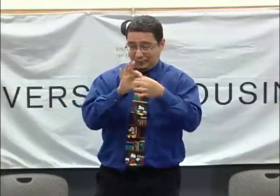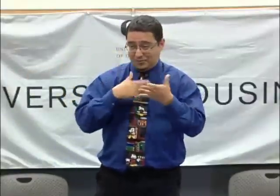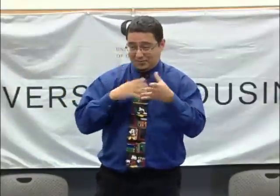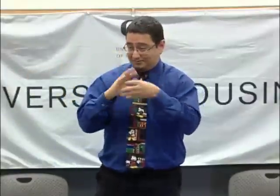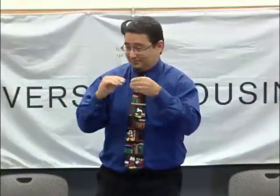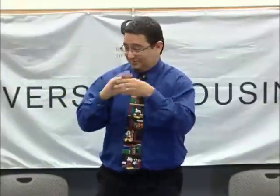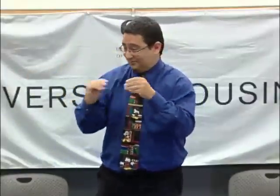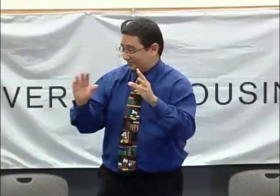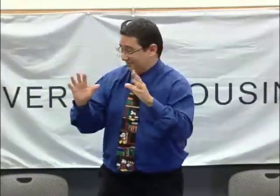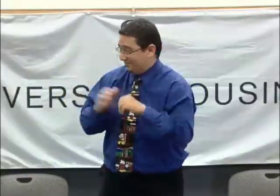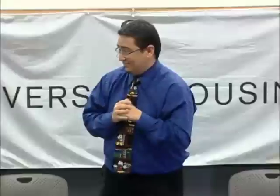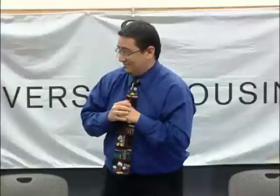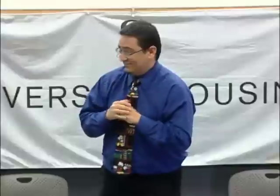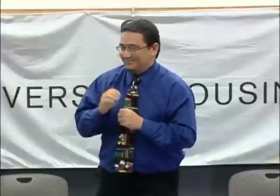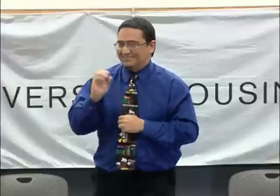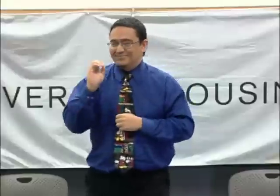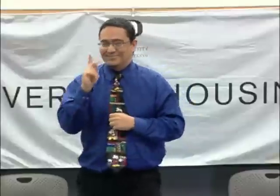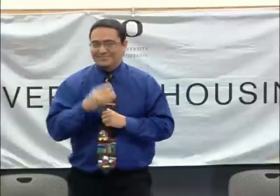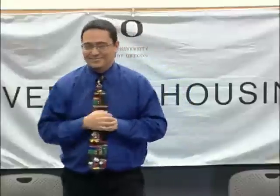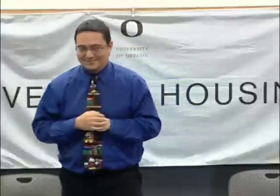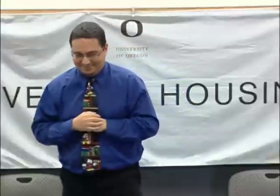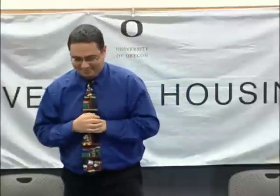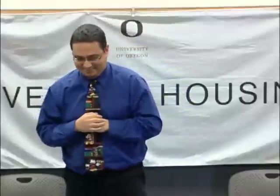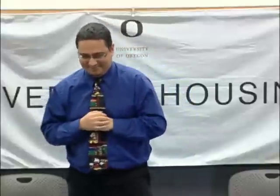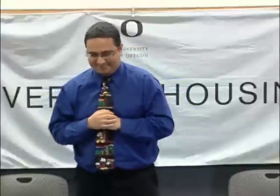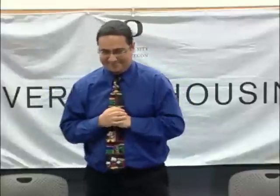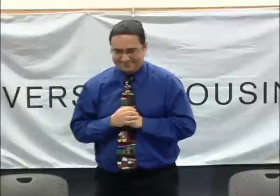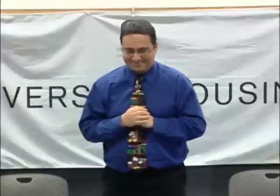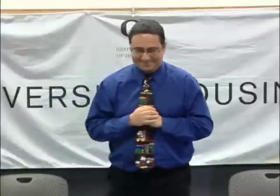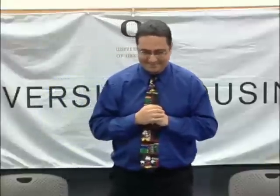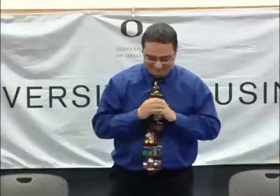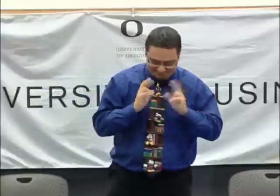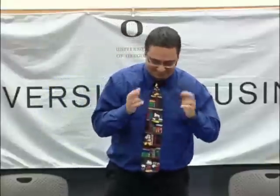Are there any questions before I start?